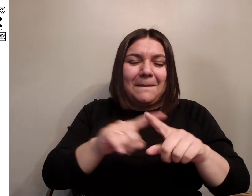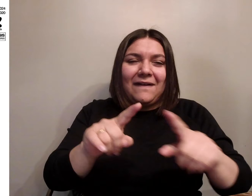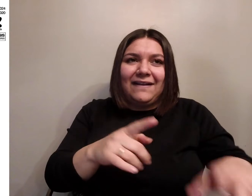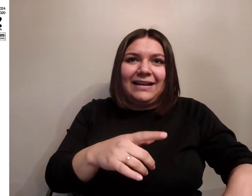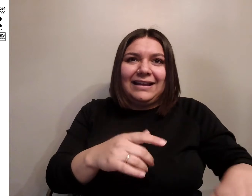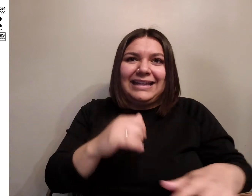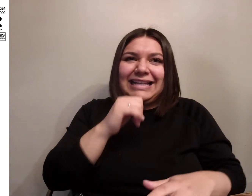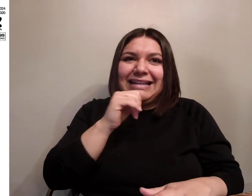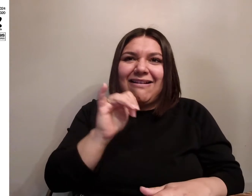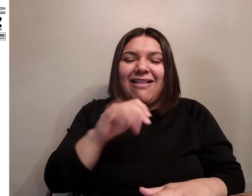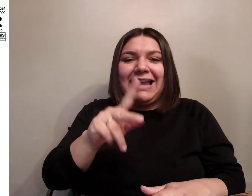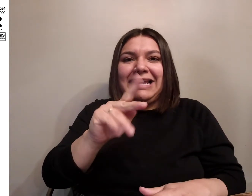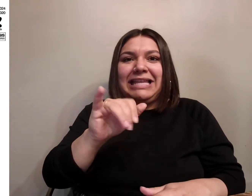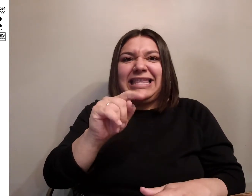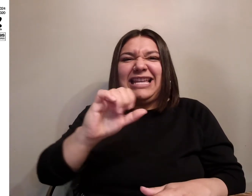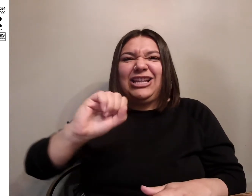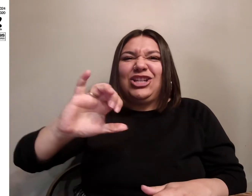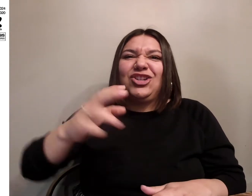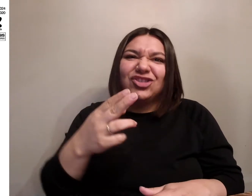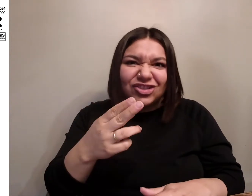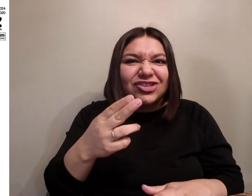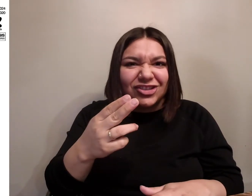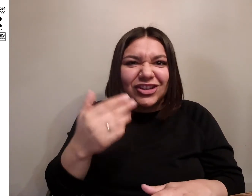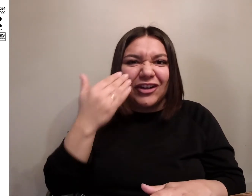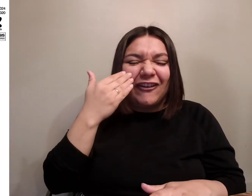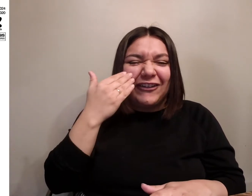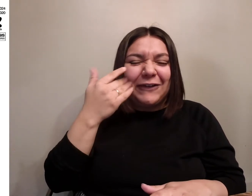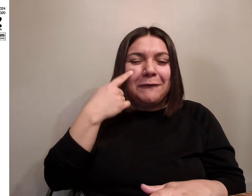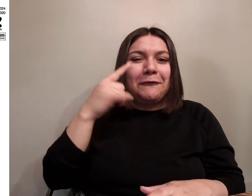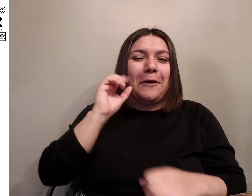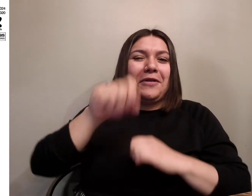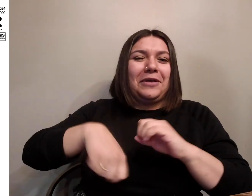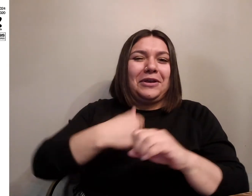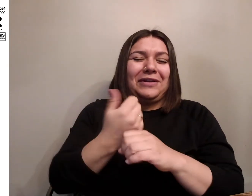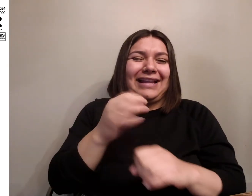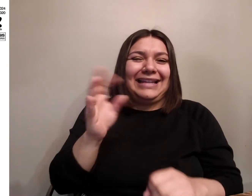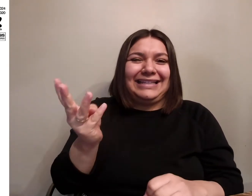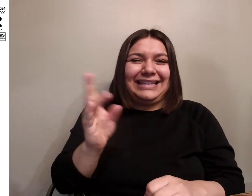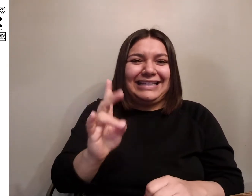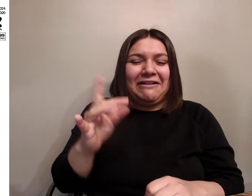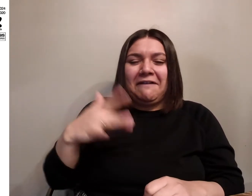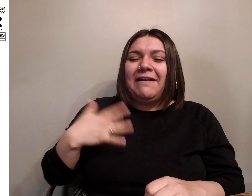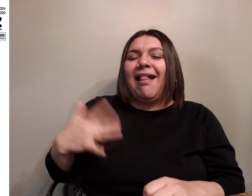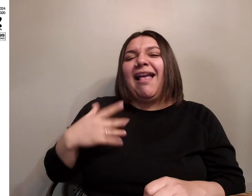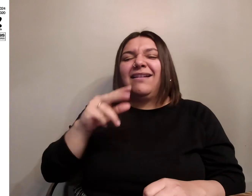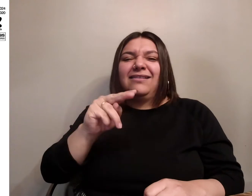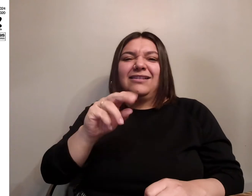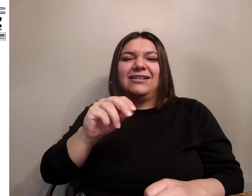it certainly doesn't resemble the kitsch 1967 of,